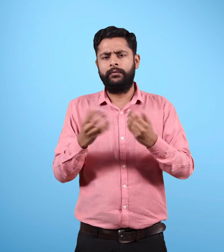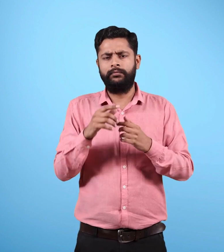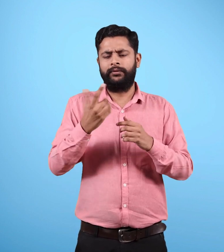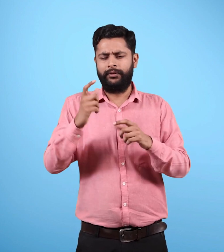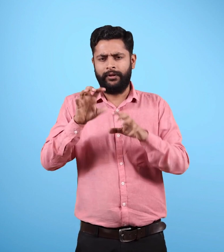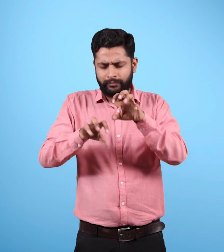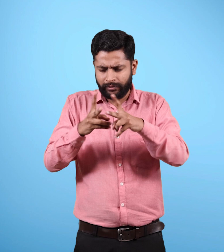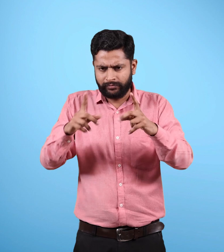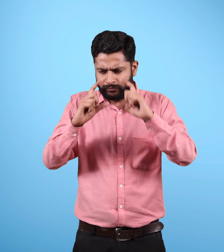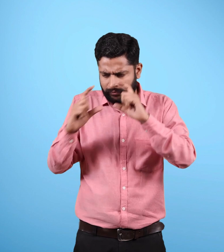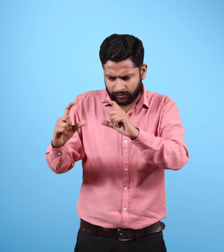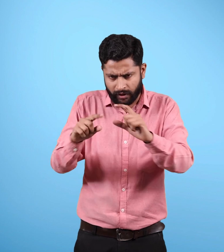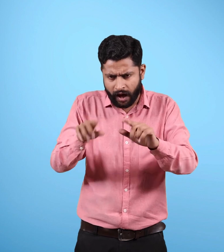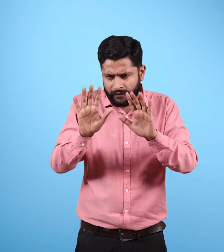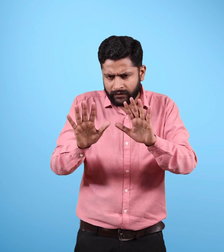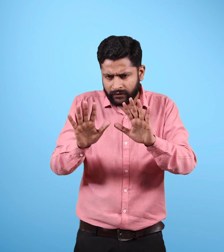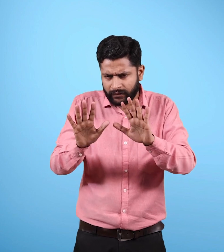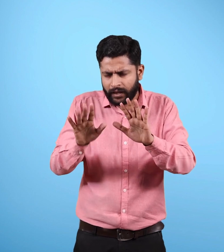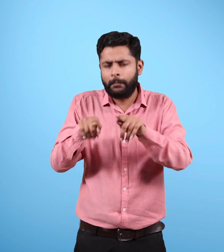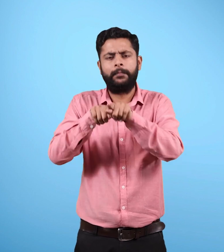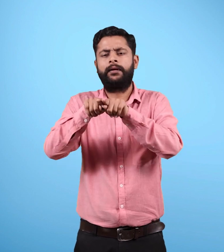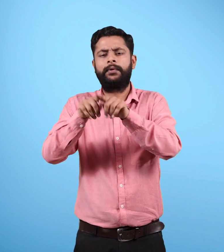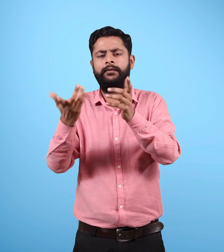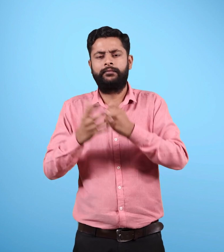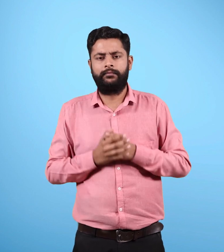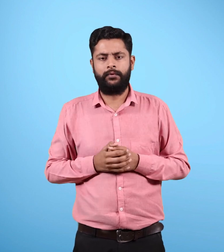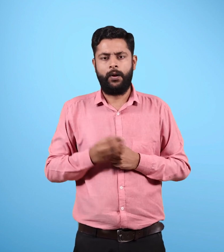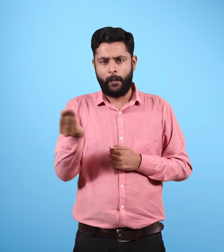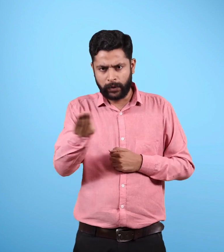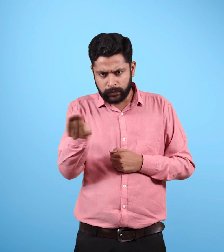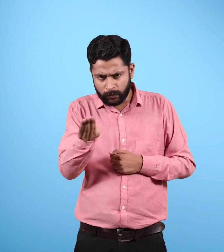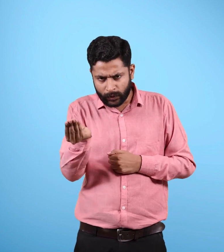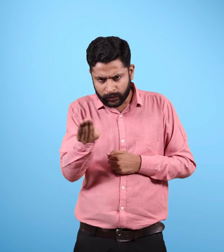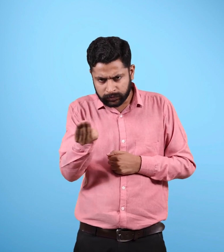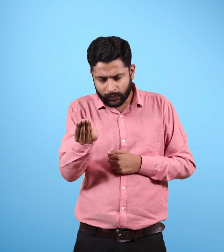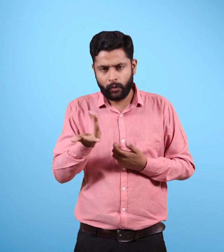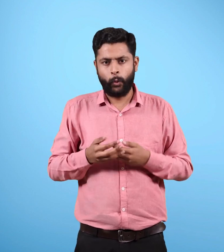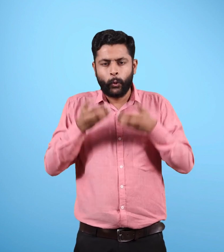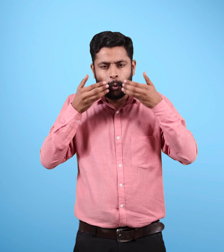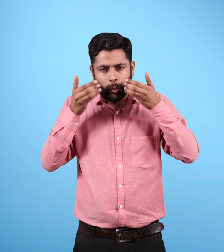pet that you take care of? A dog,